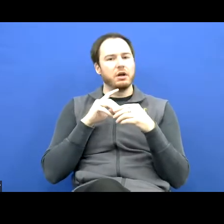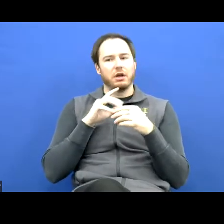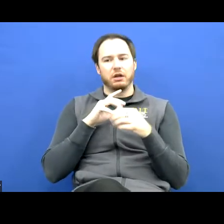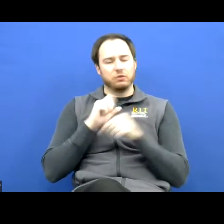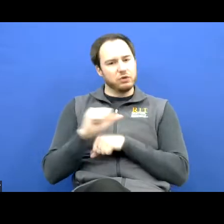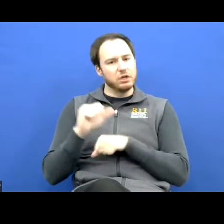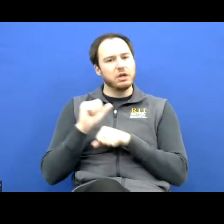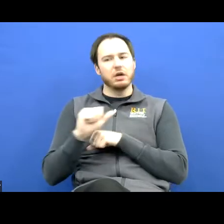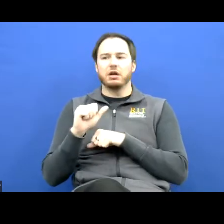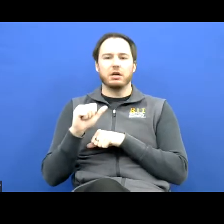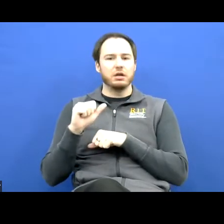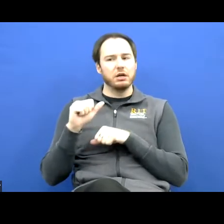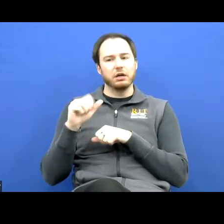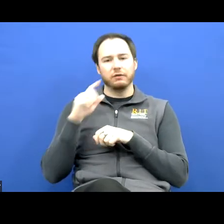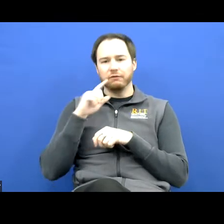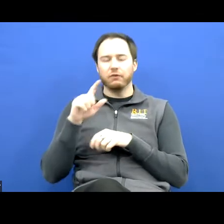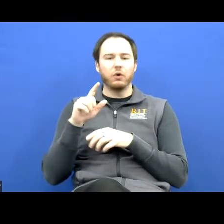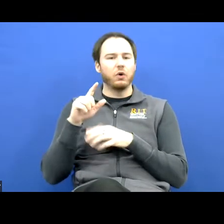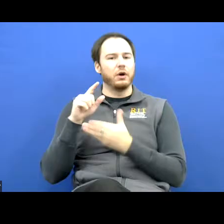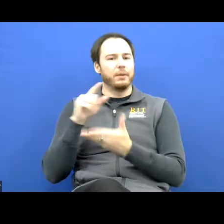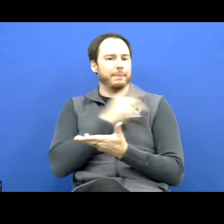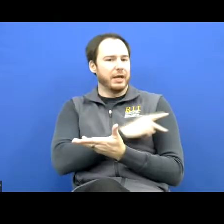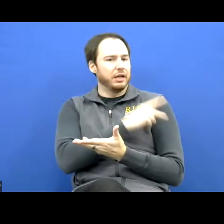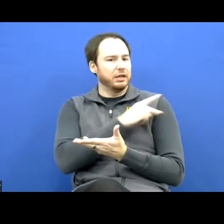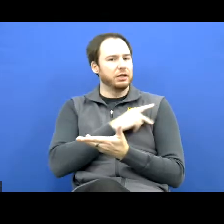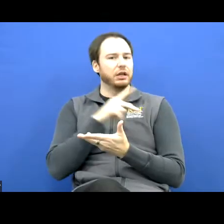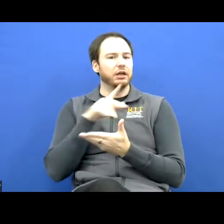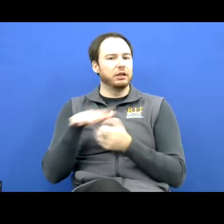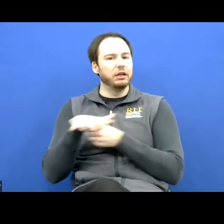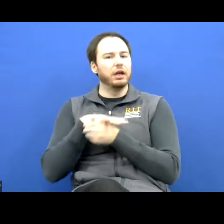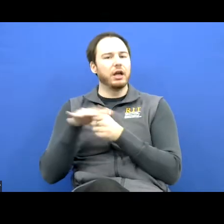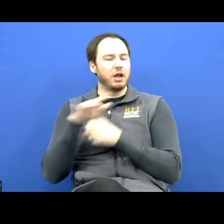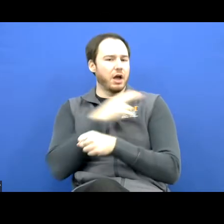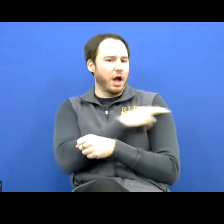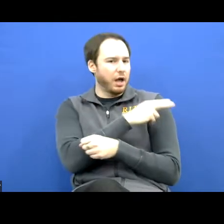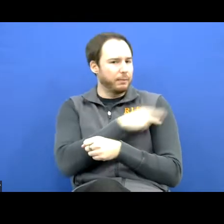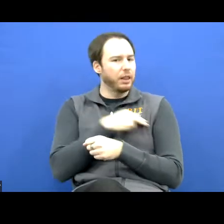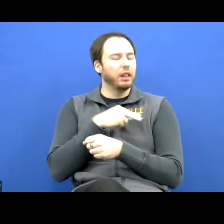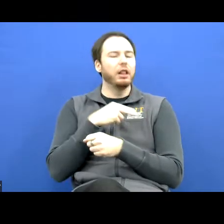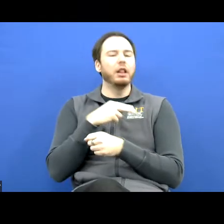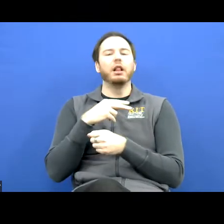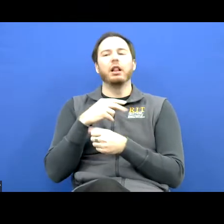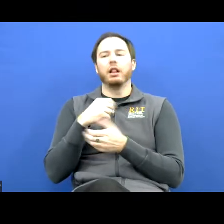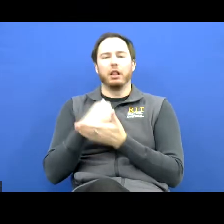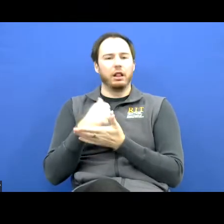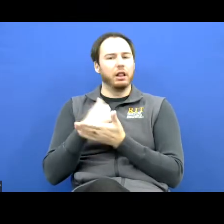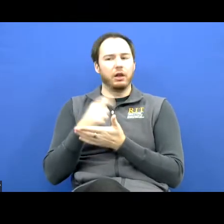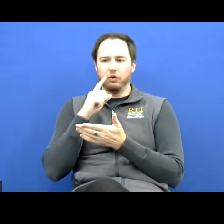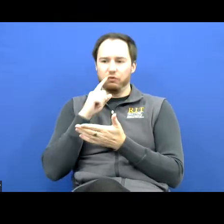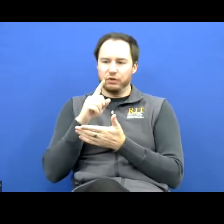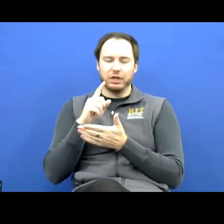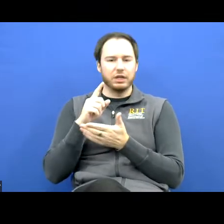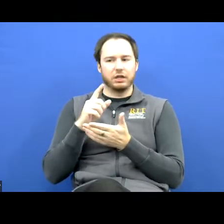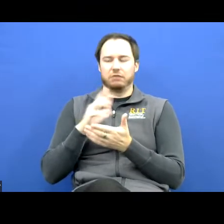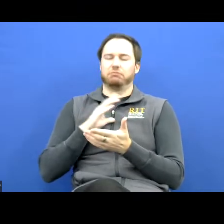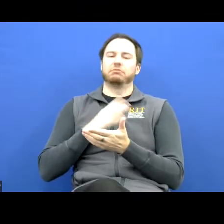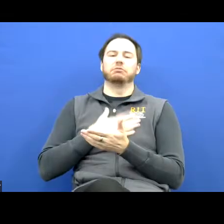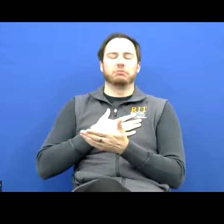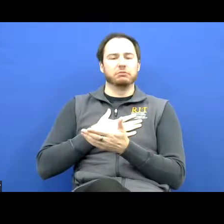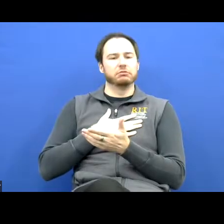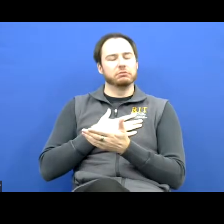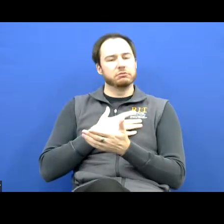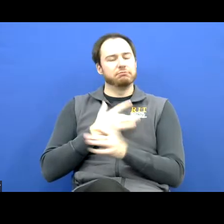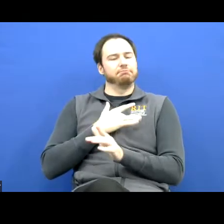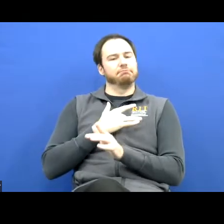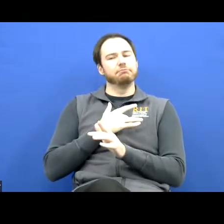was done for patients in area hospitals. It really speaks to the generosity